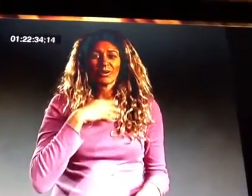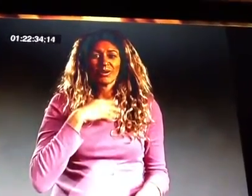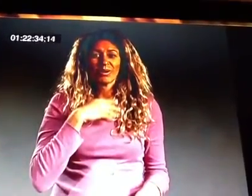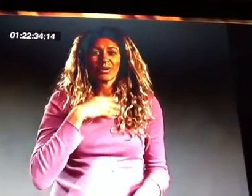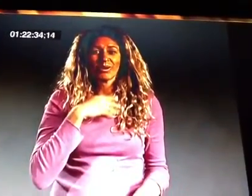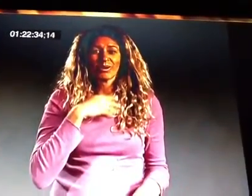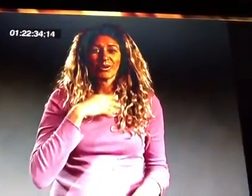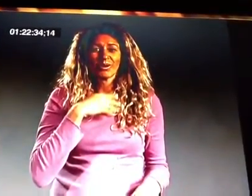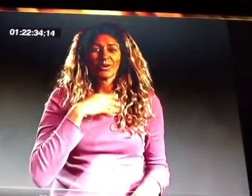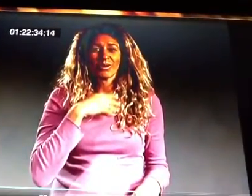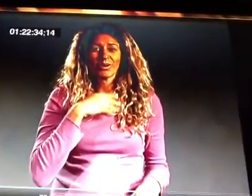tell you that's not true.